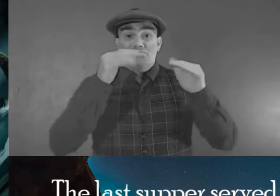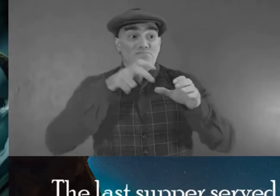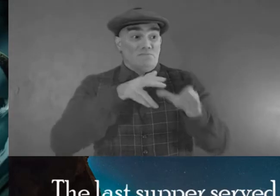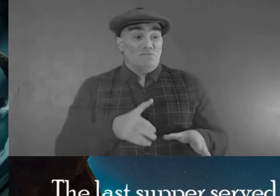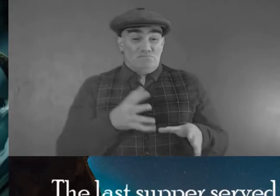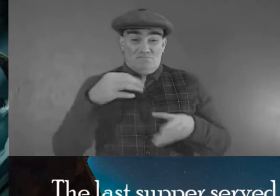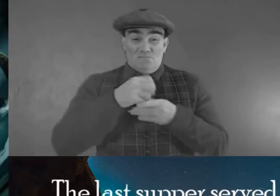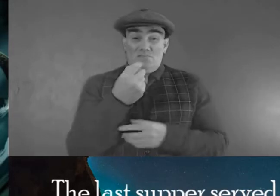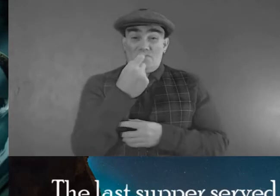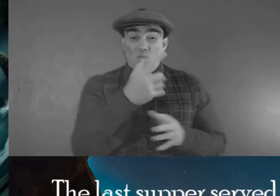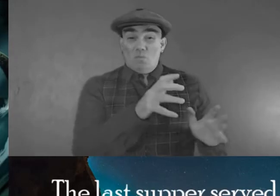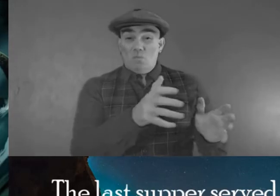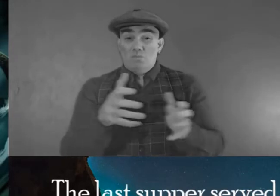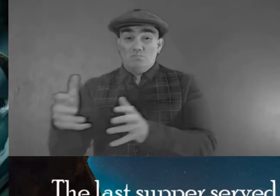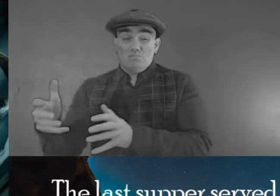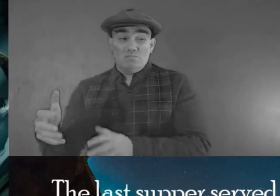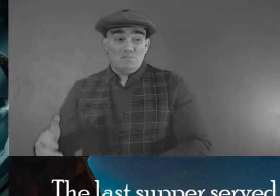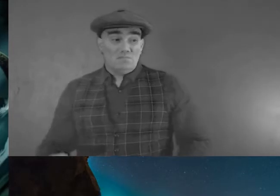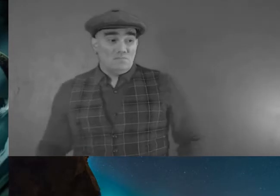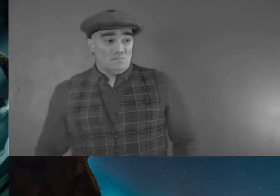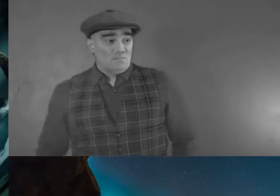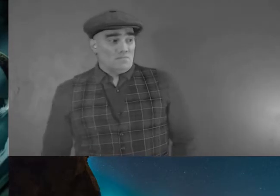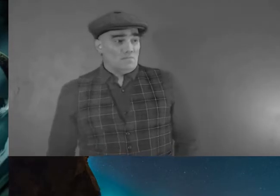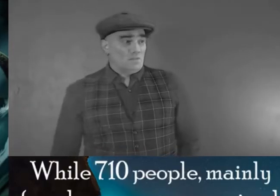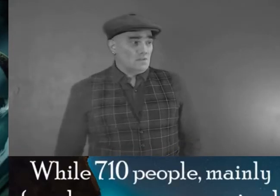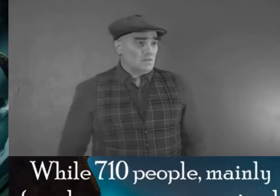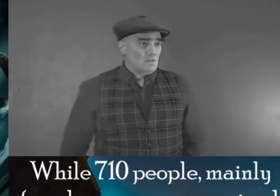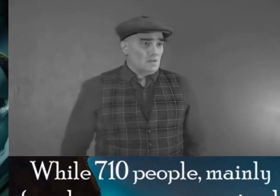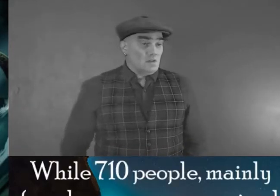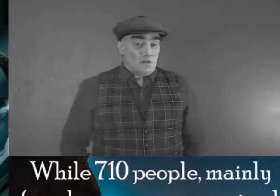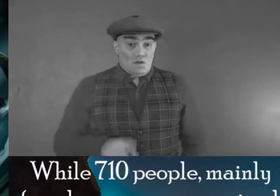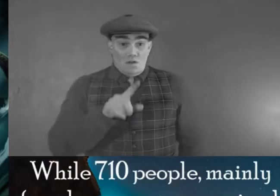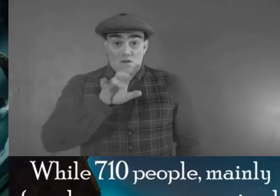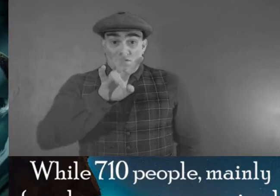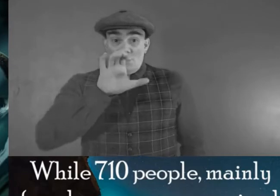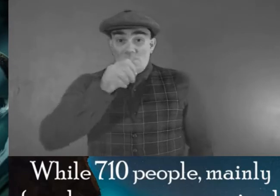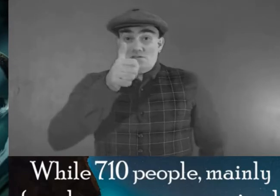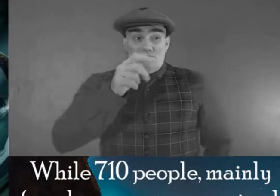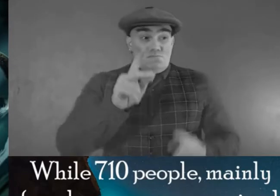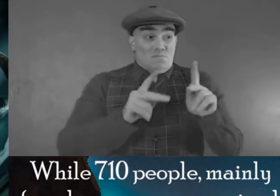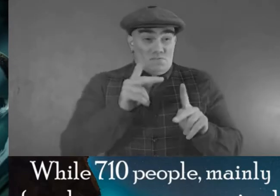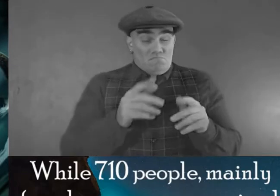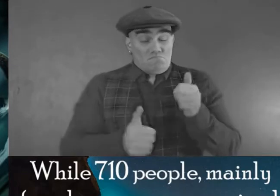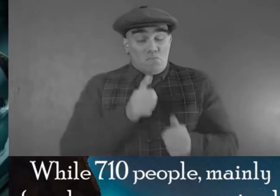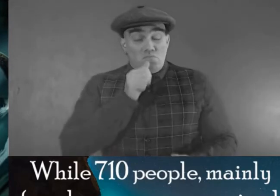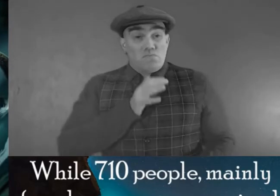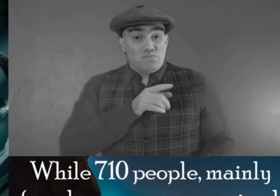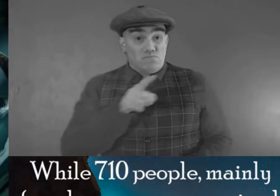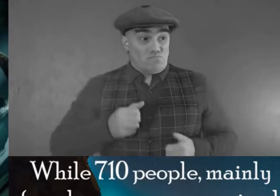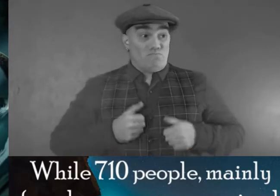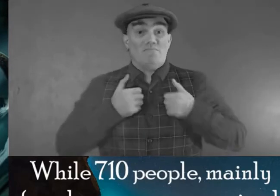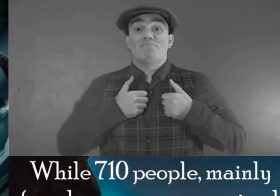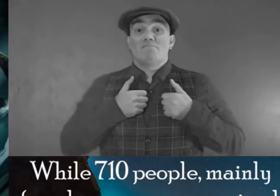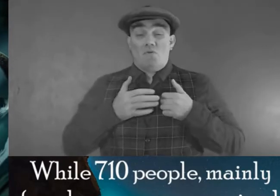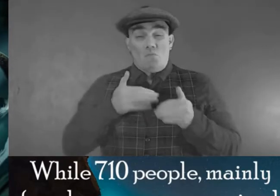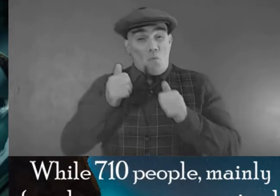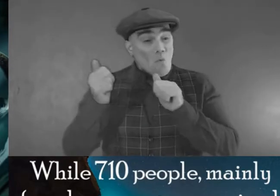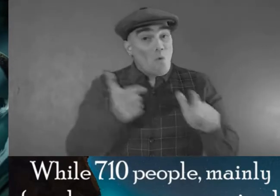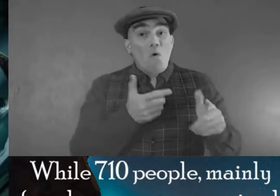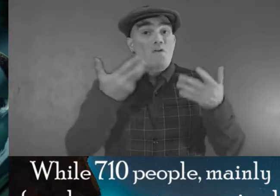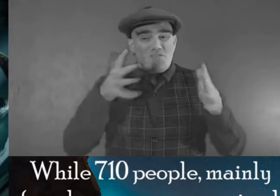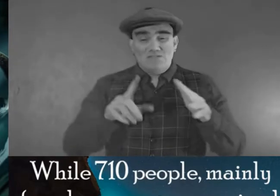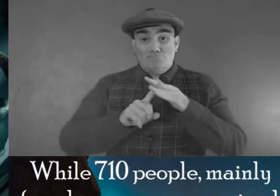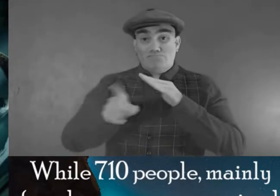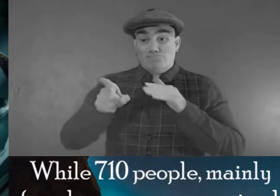passengers consisted of 11 courses, while 700 people, mainly female passengers,